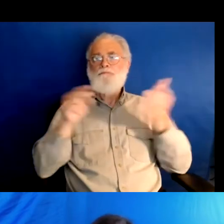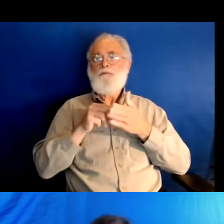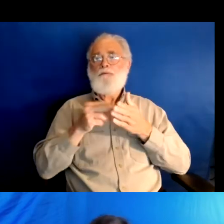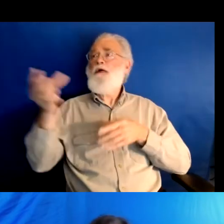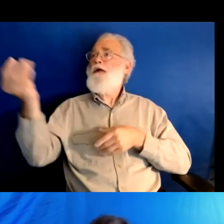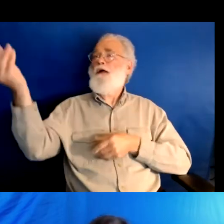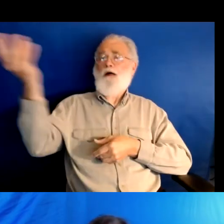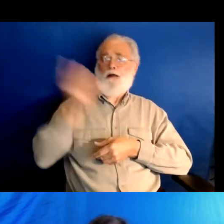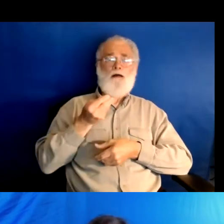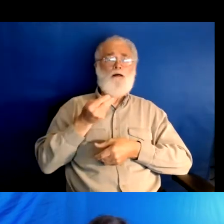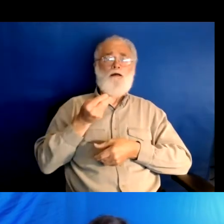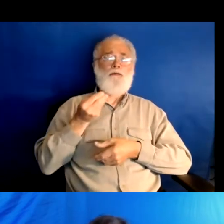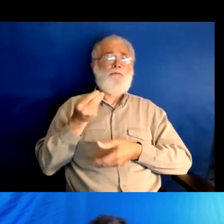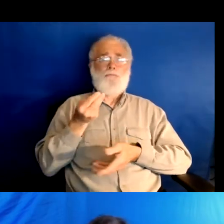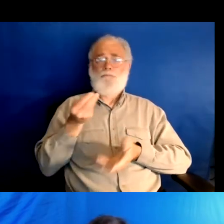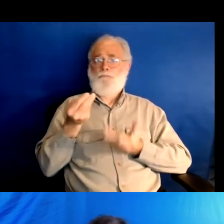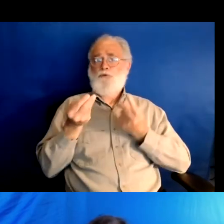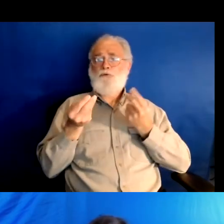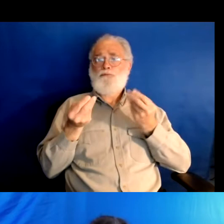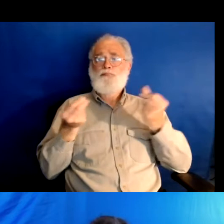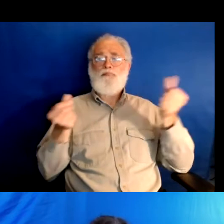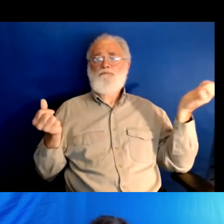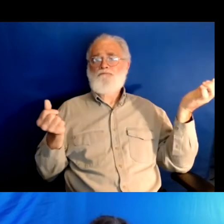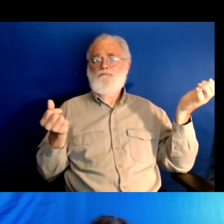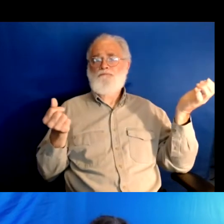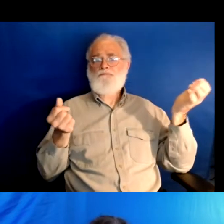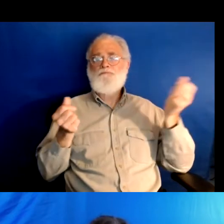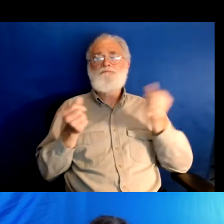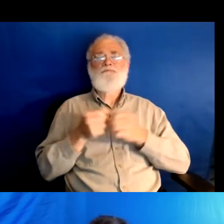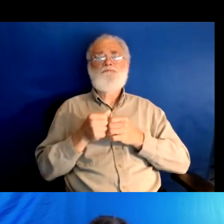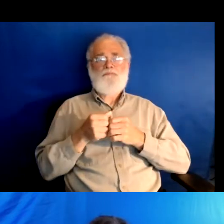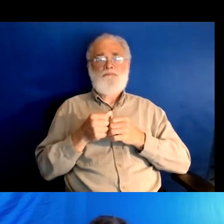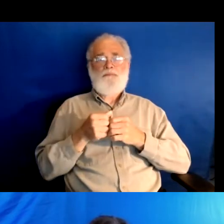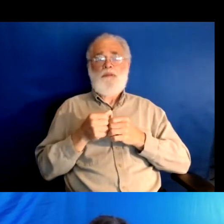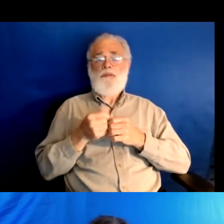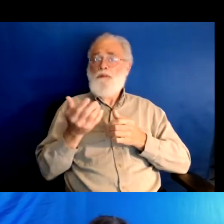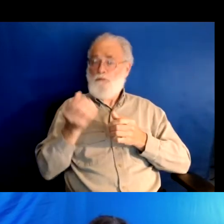didn't. And they forgot that information. Giving me the information, what do I do with it?